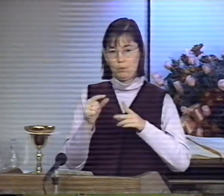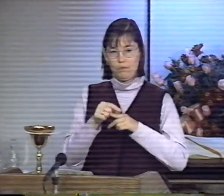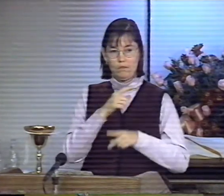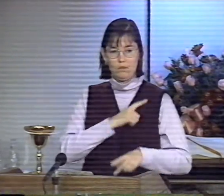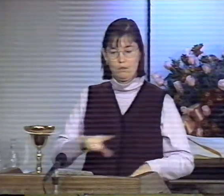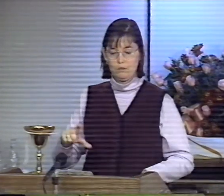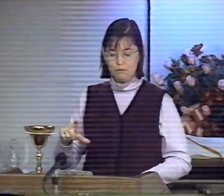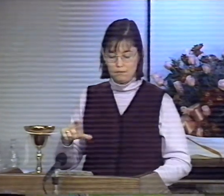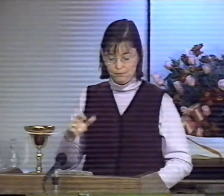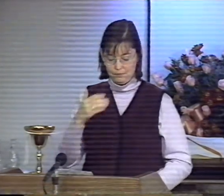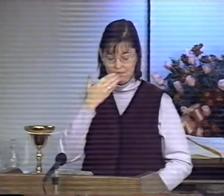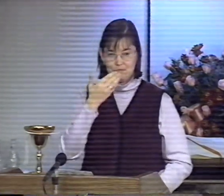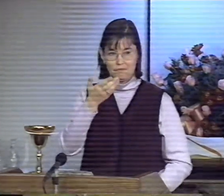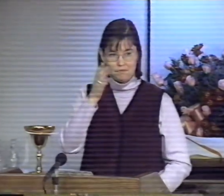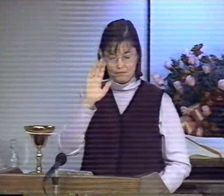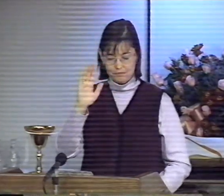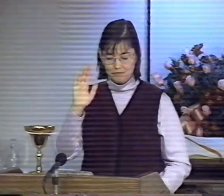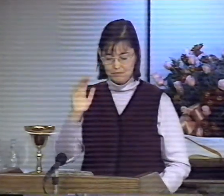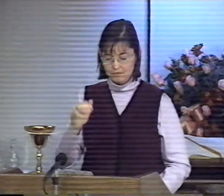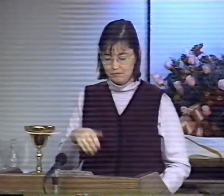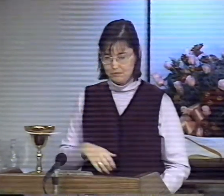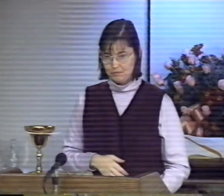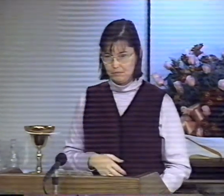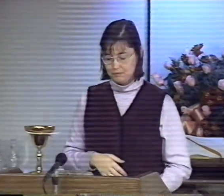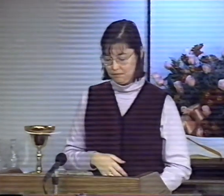That's the word of the Lord. Thanks be to God.